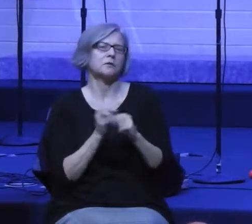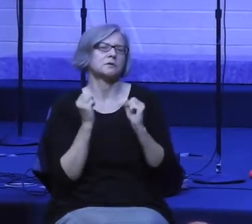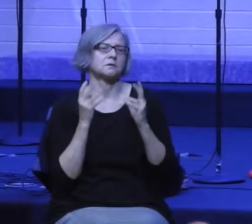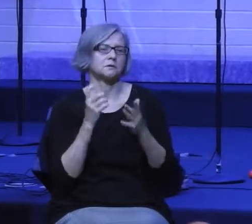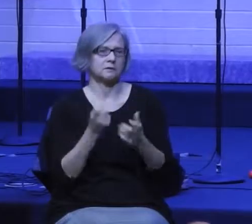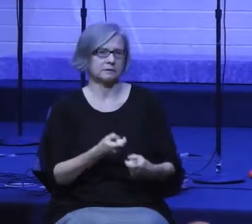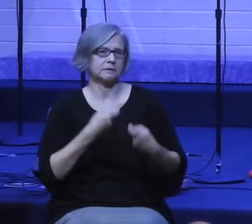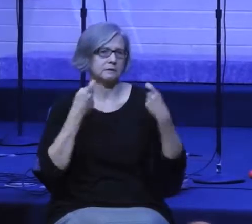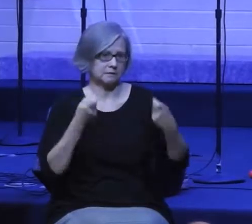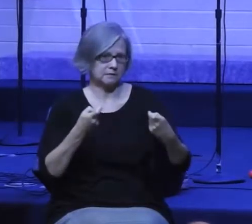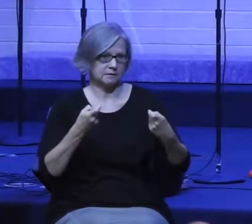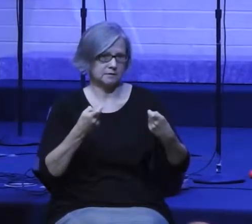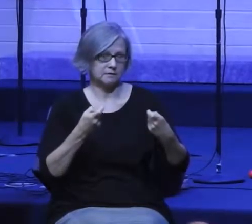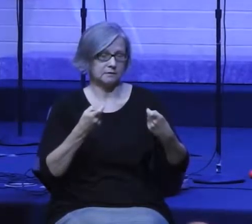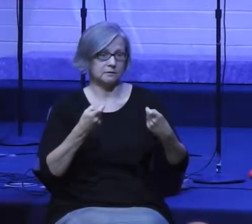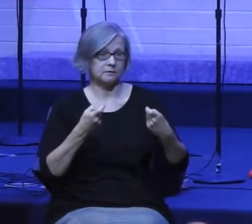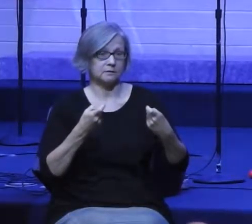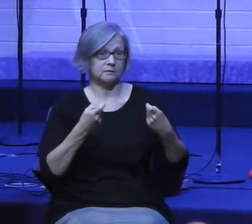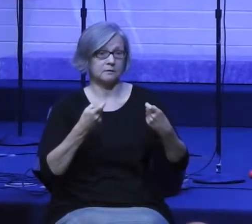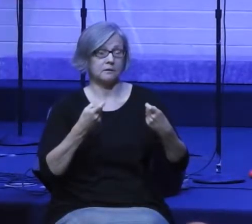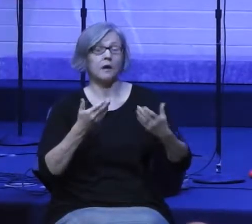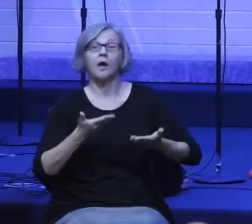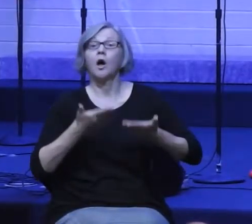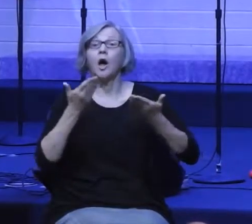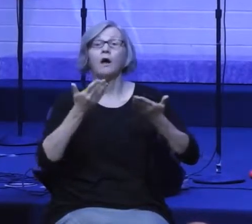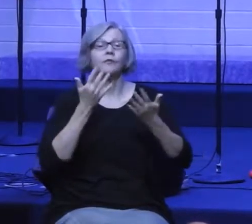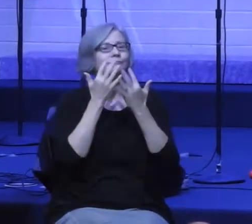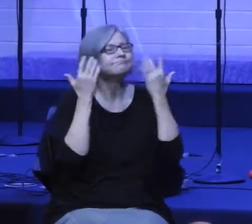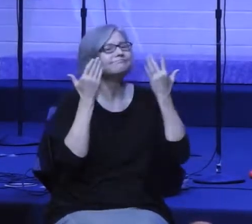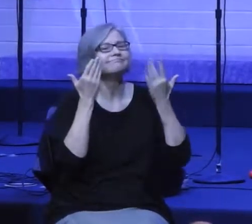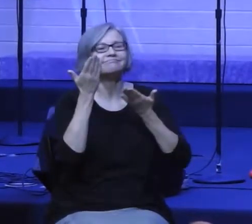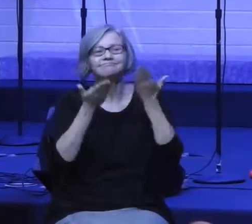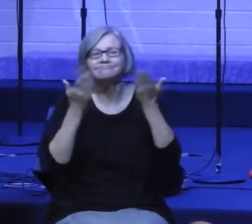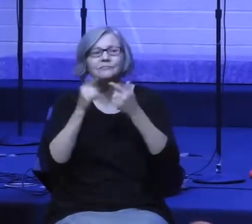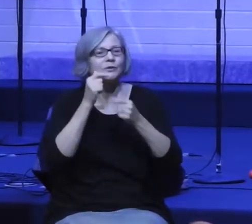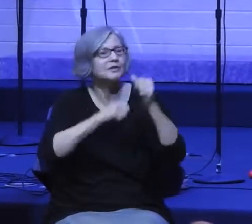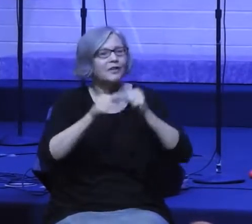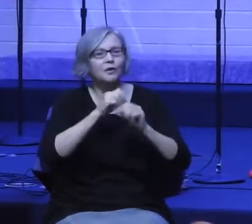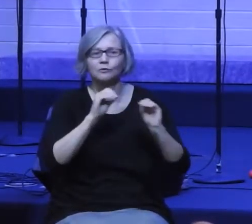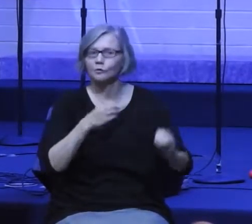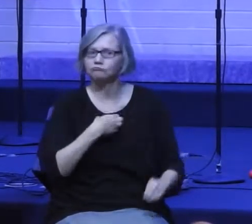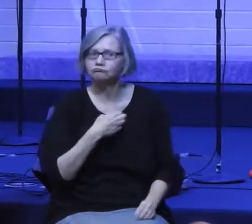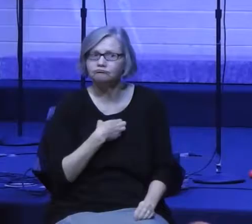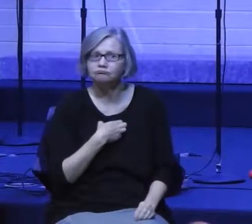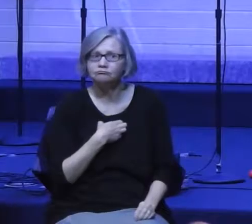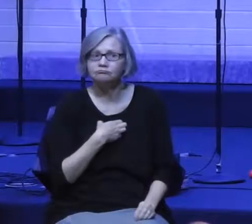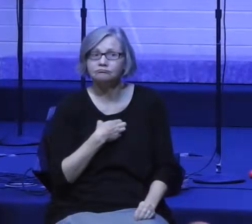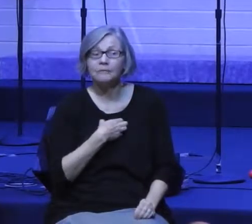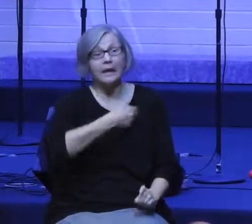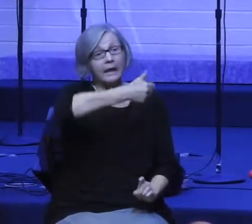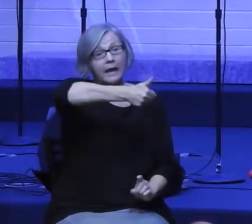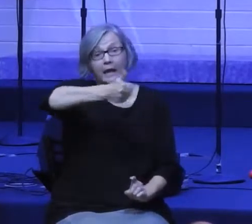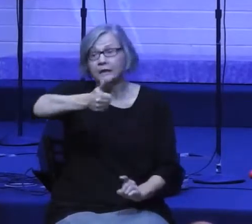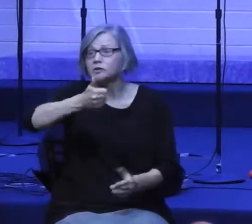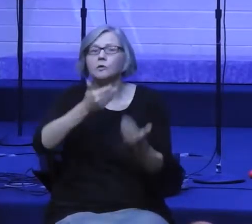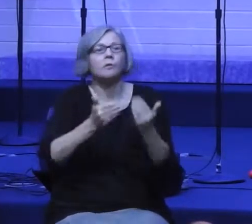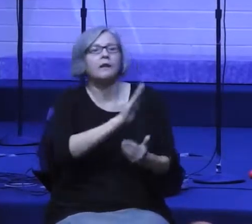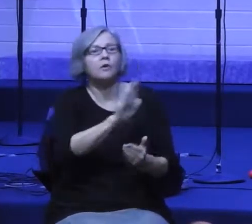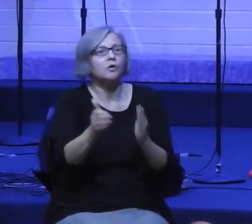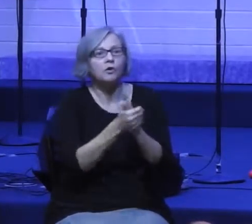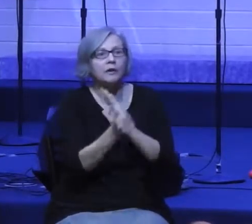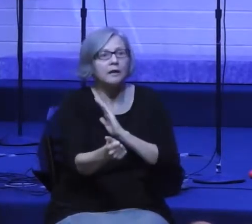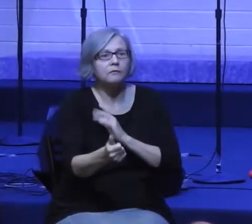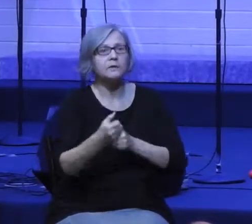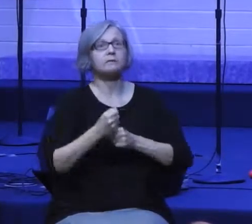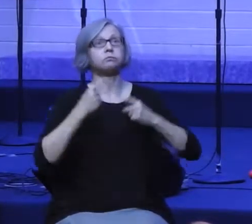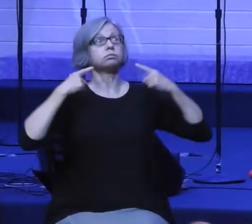mind so that you may pray. Above all, love each other deeply,